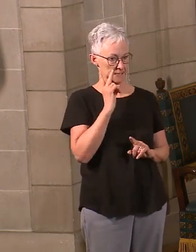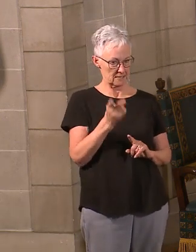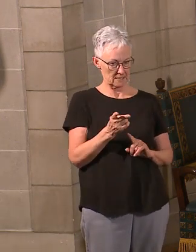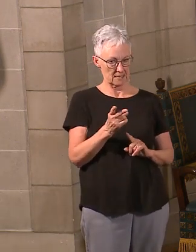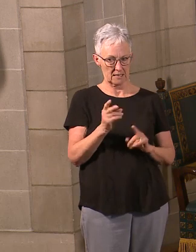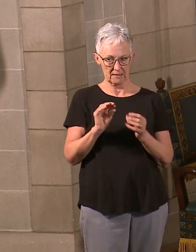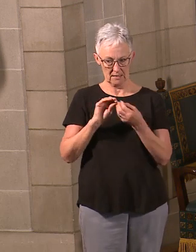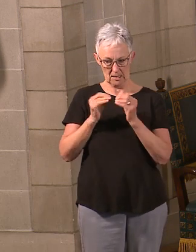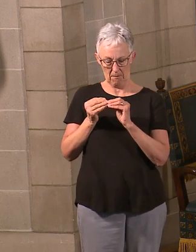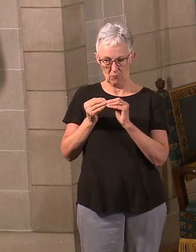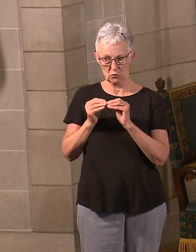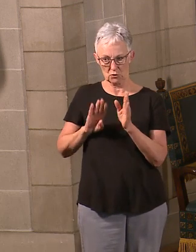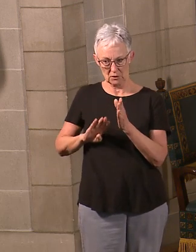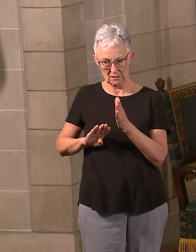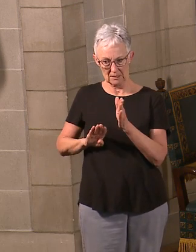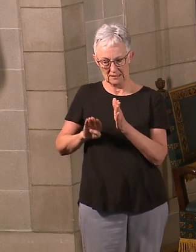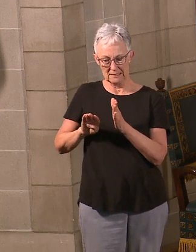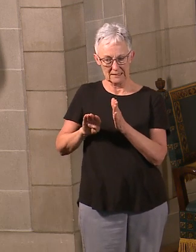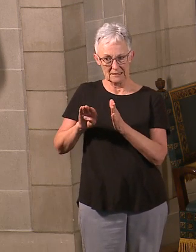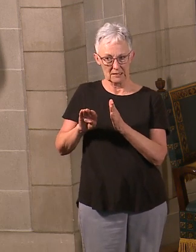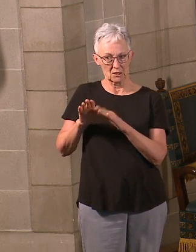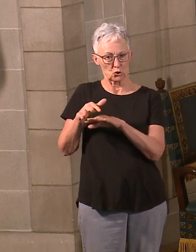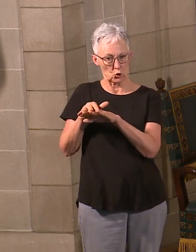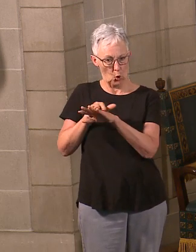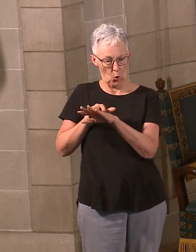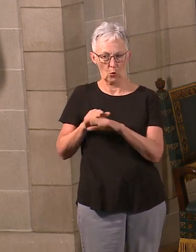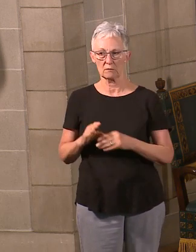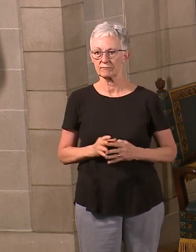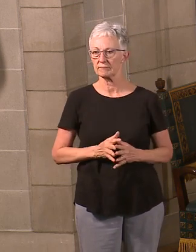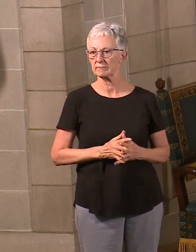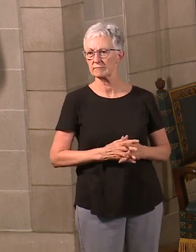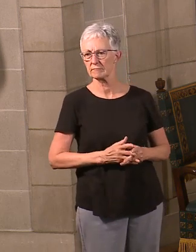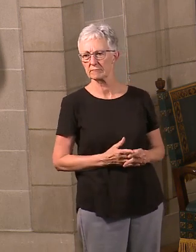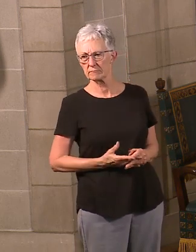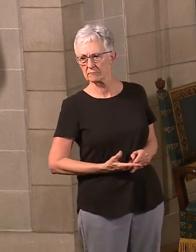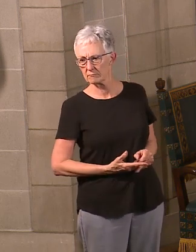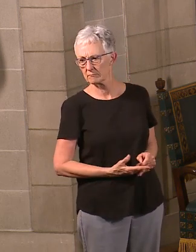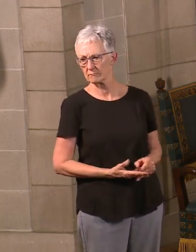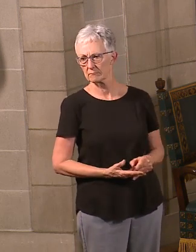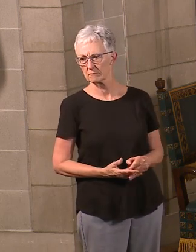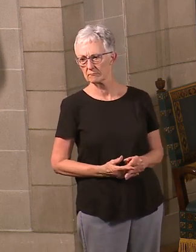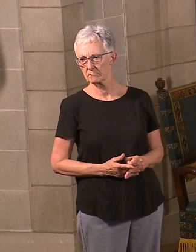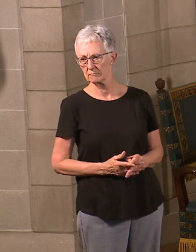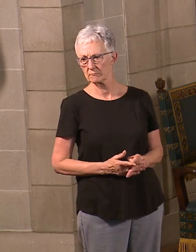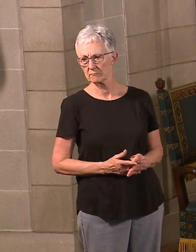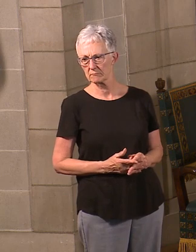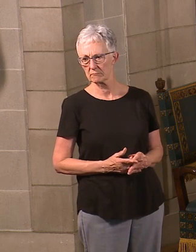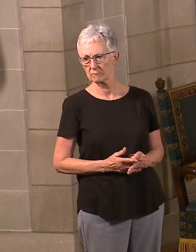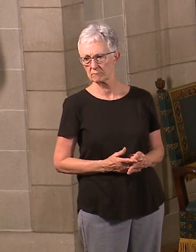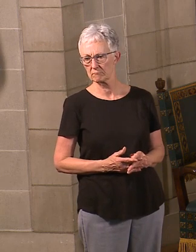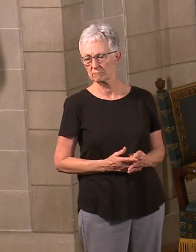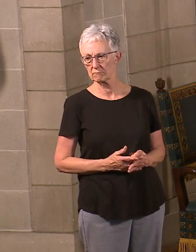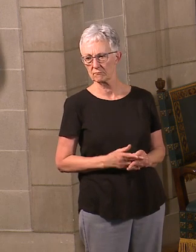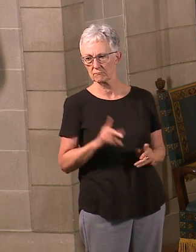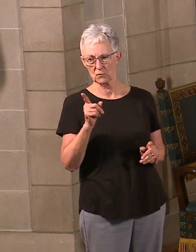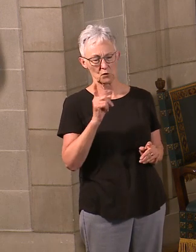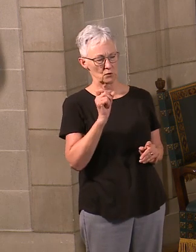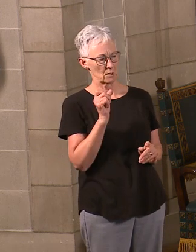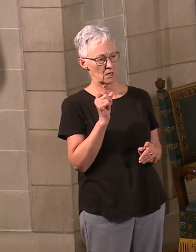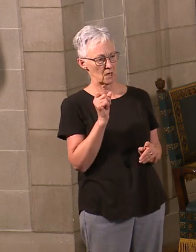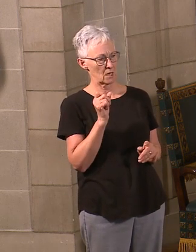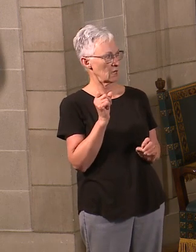slide. Yeah. Kind of back on that testing update where you said the word daily, is it still for the most vulnerable, or can anyone come get